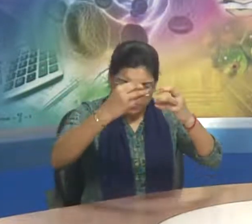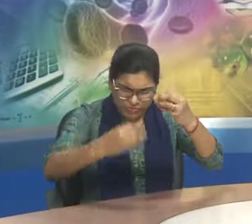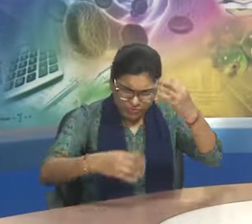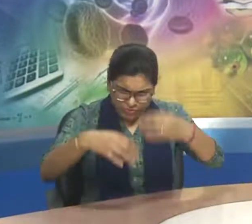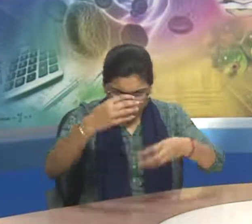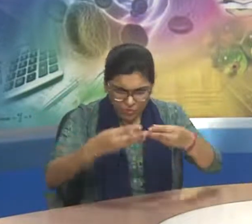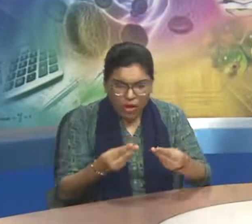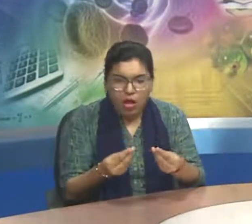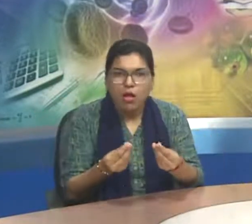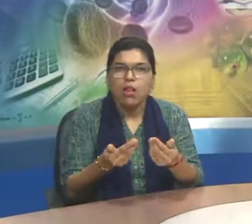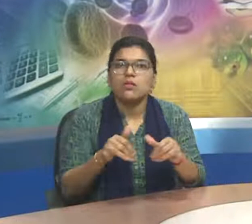plain